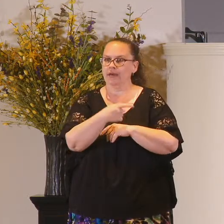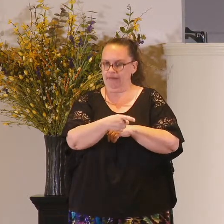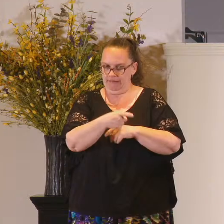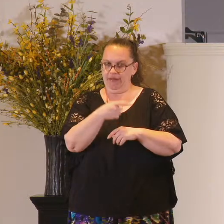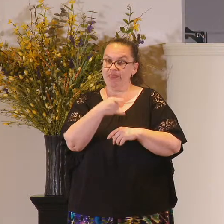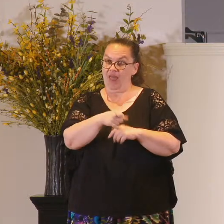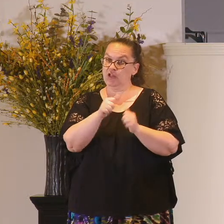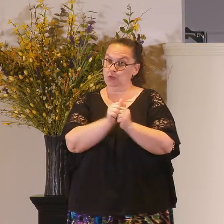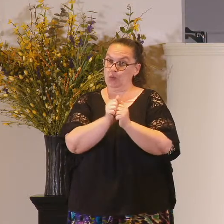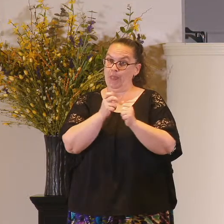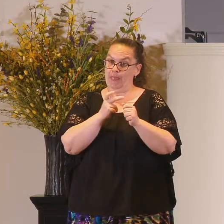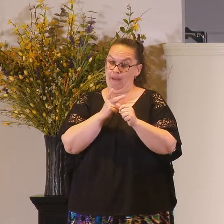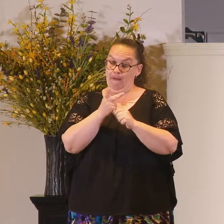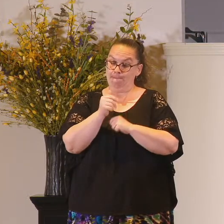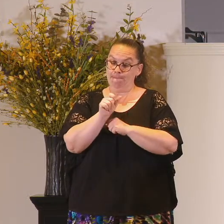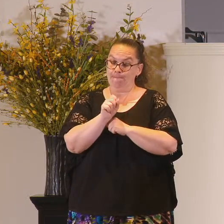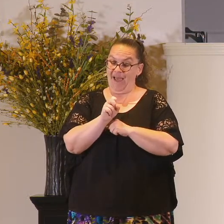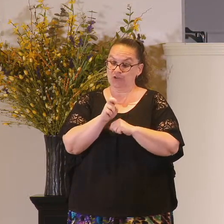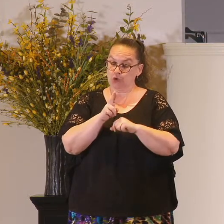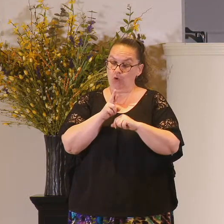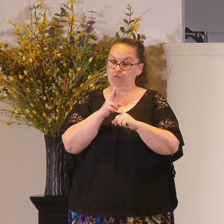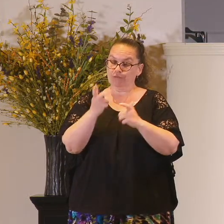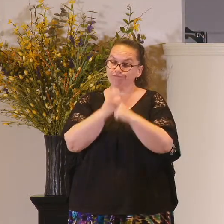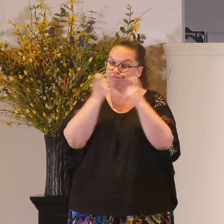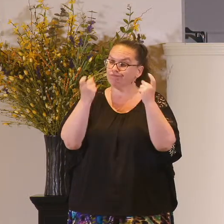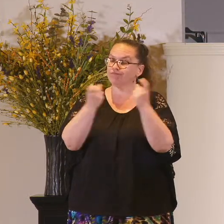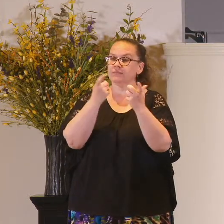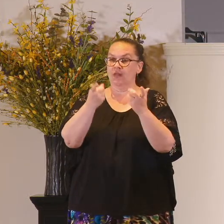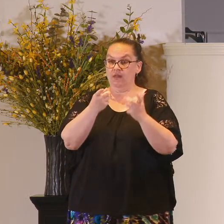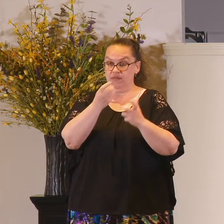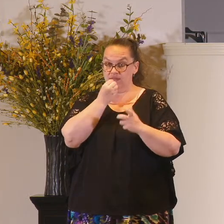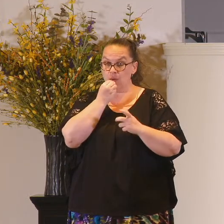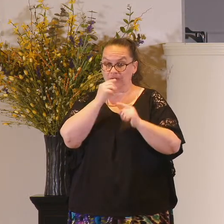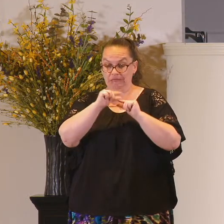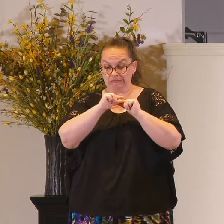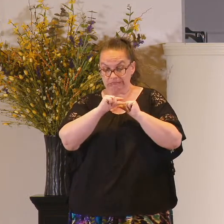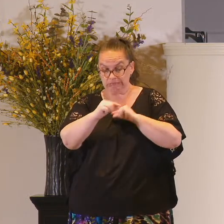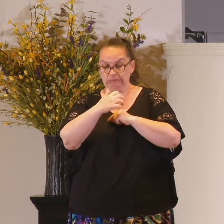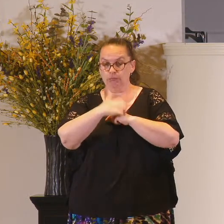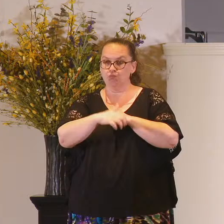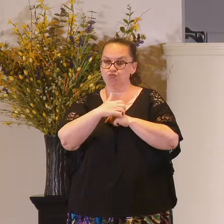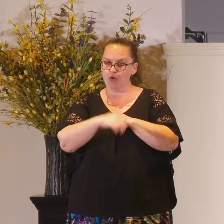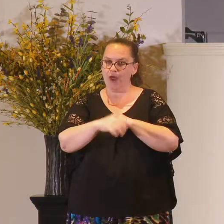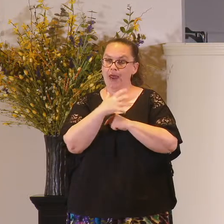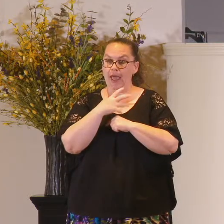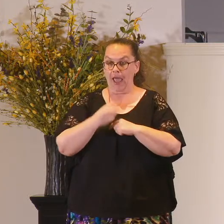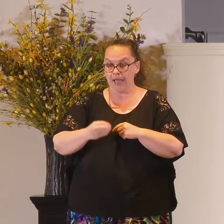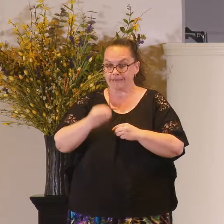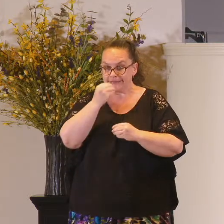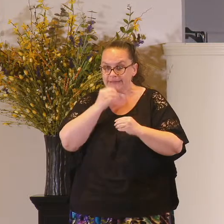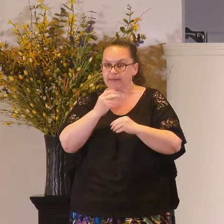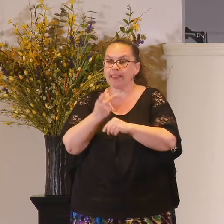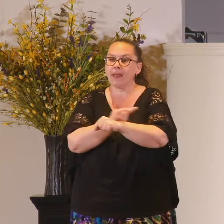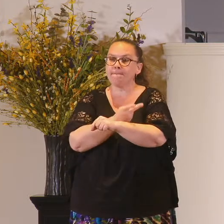festival. And so at Passover, they would eat unleavened bread along with the Passover